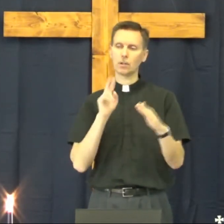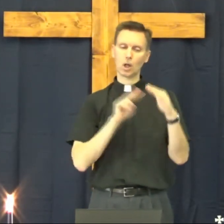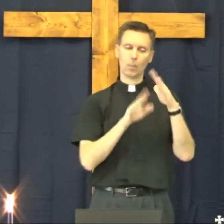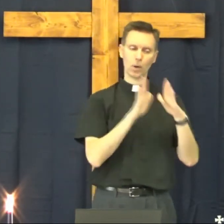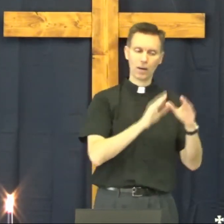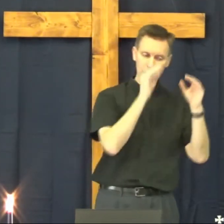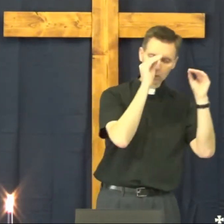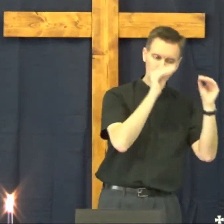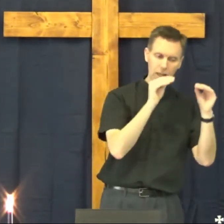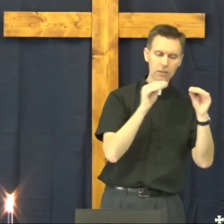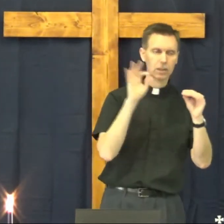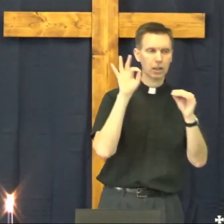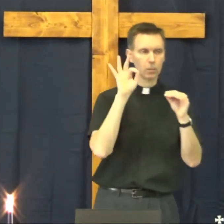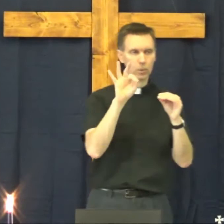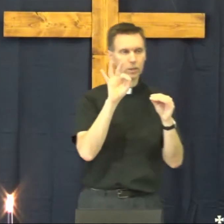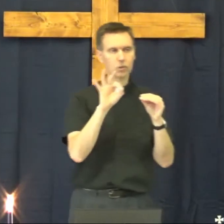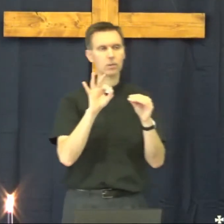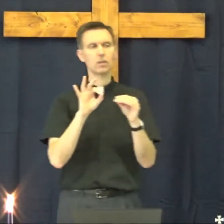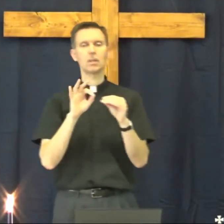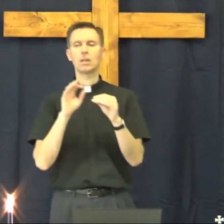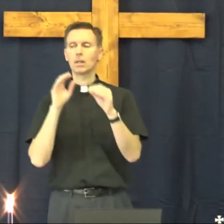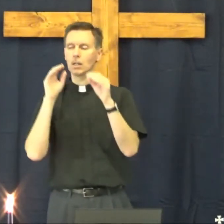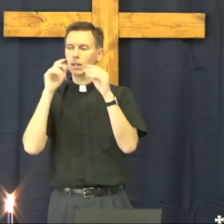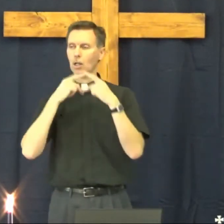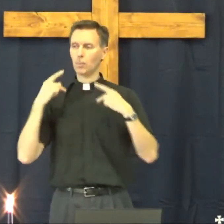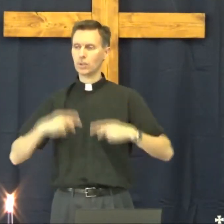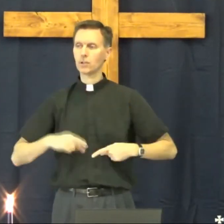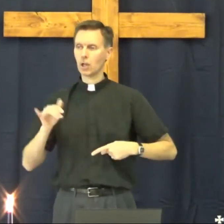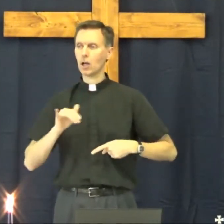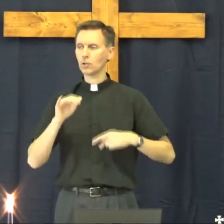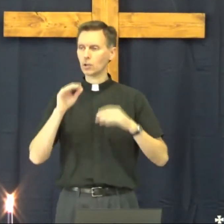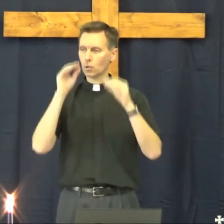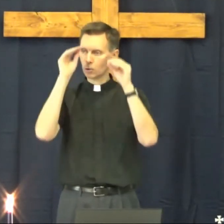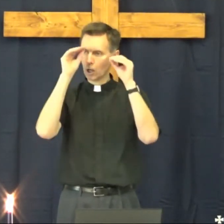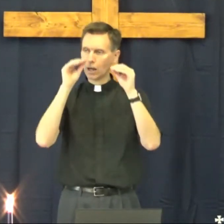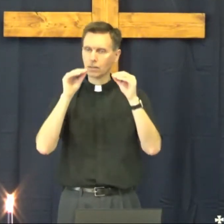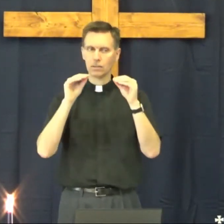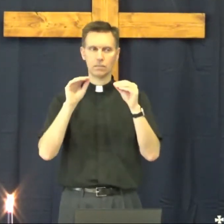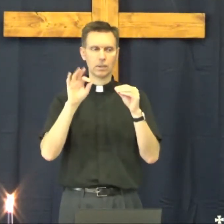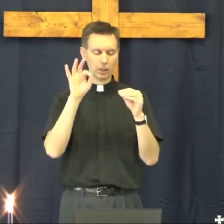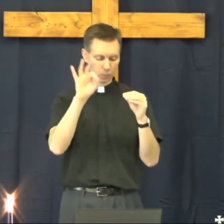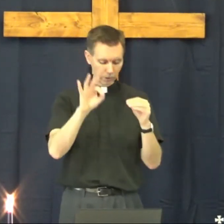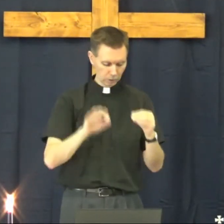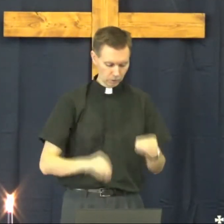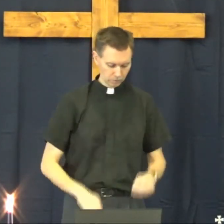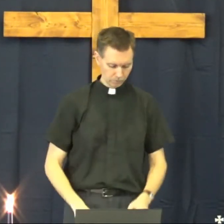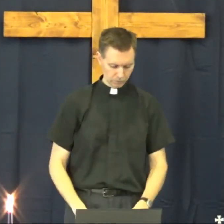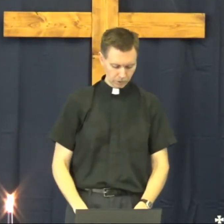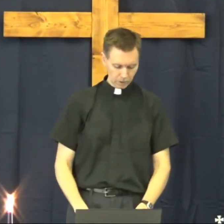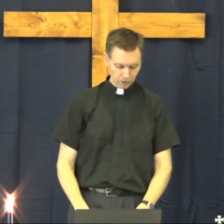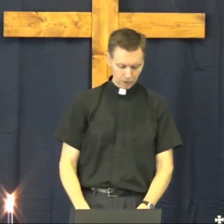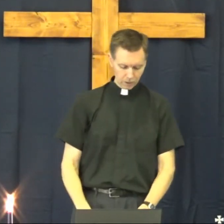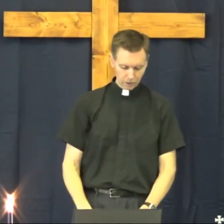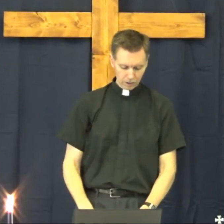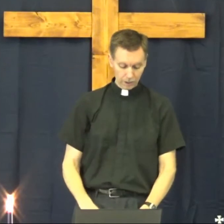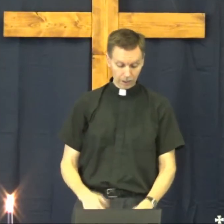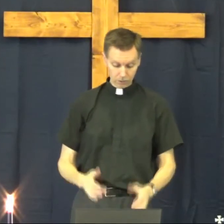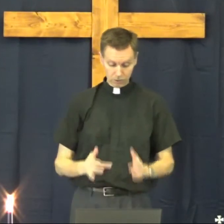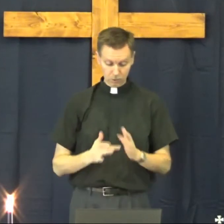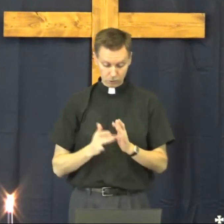A prophet taught and preached. A priest also taught and preached. And